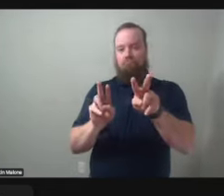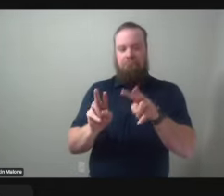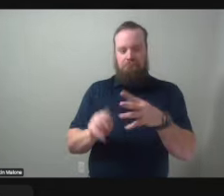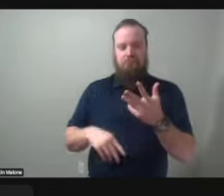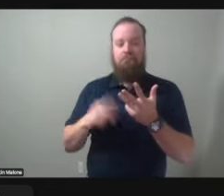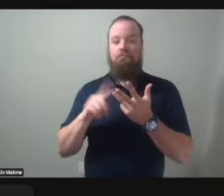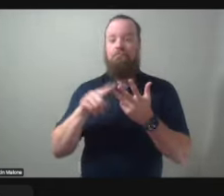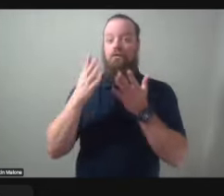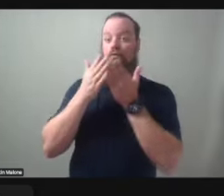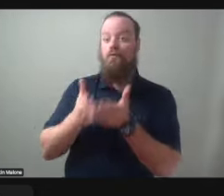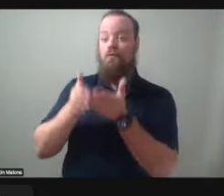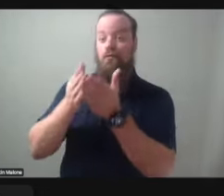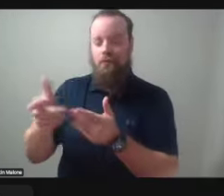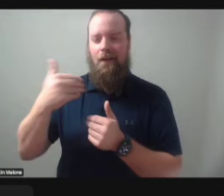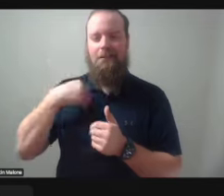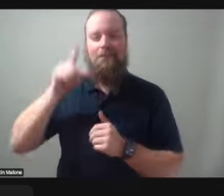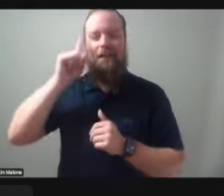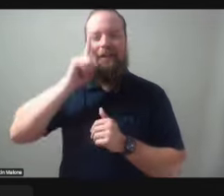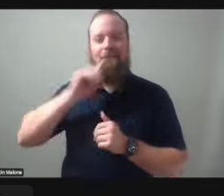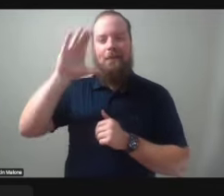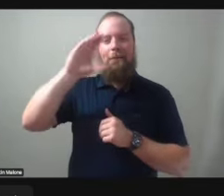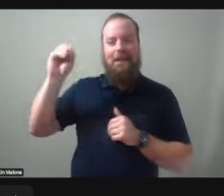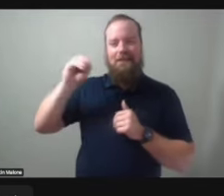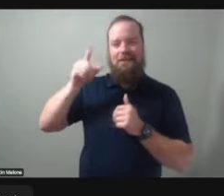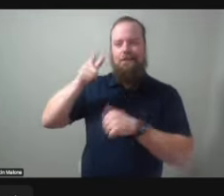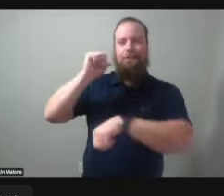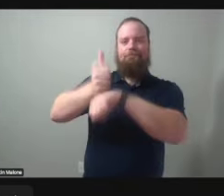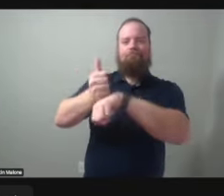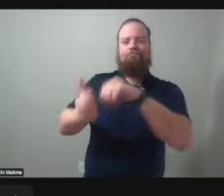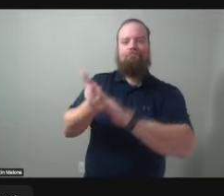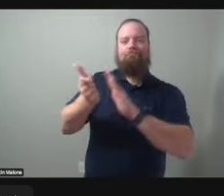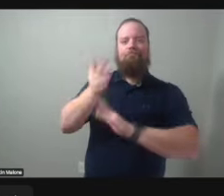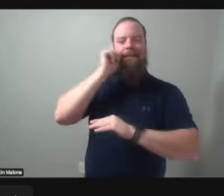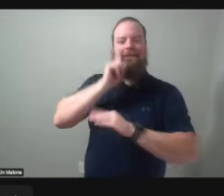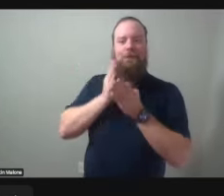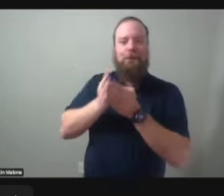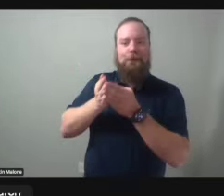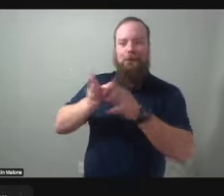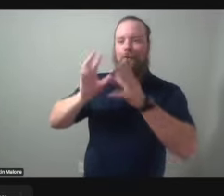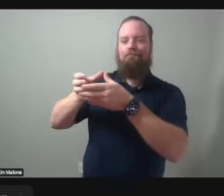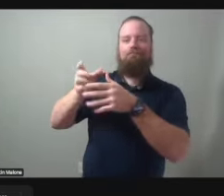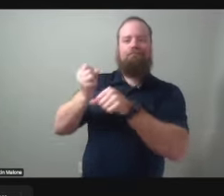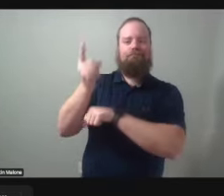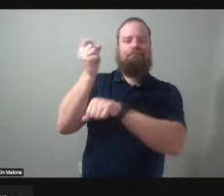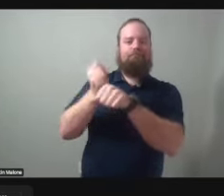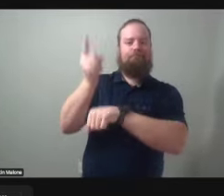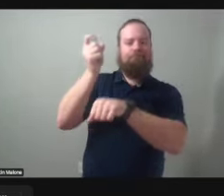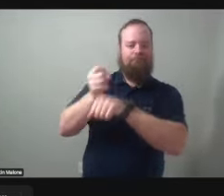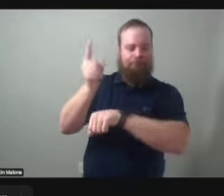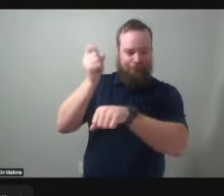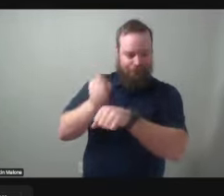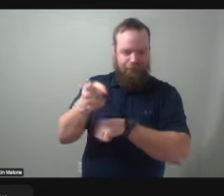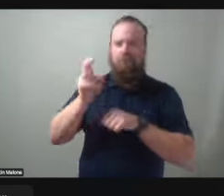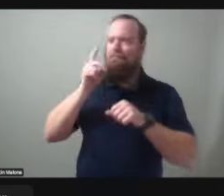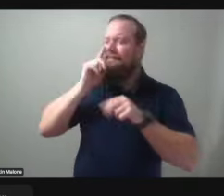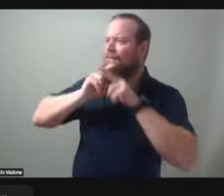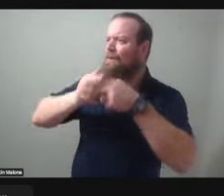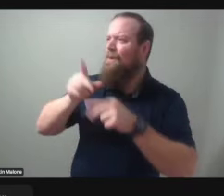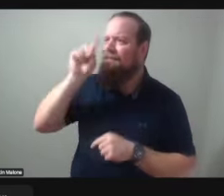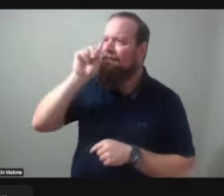caption days where the deaf community come together and have access to the video. There are cruises,